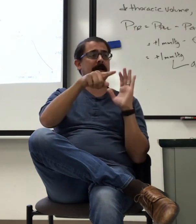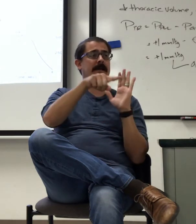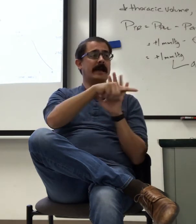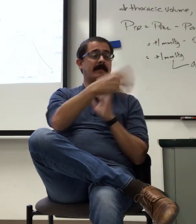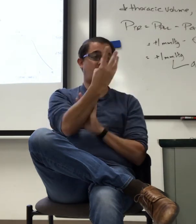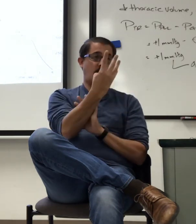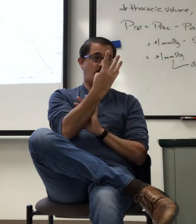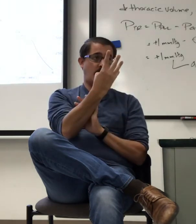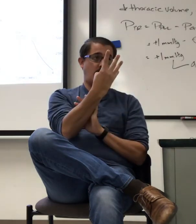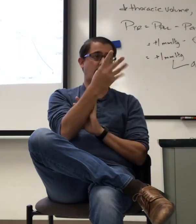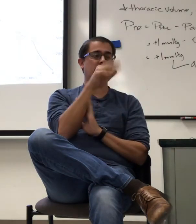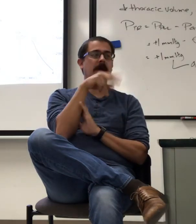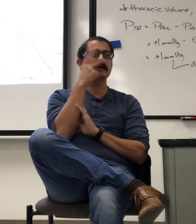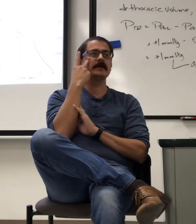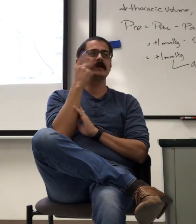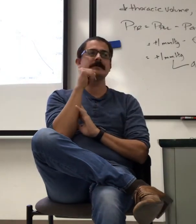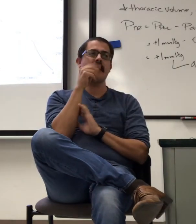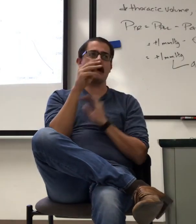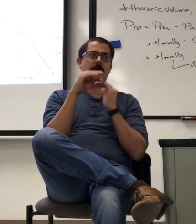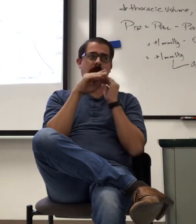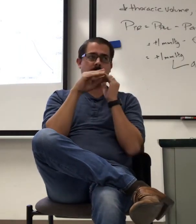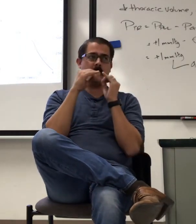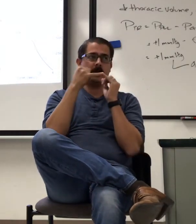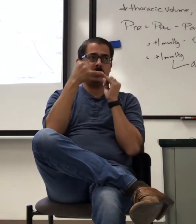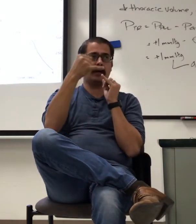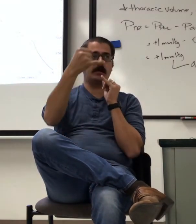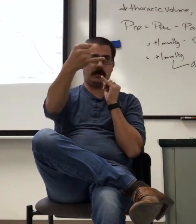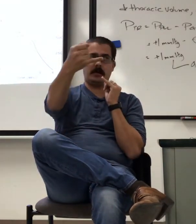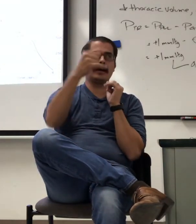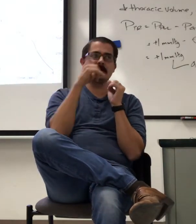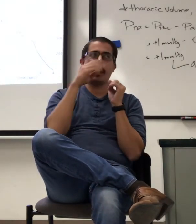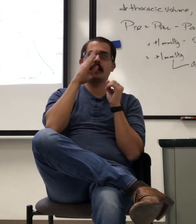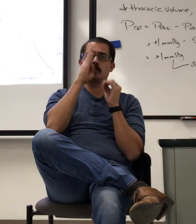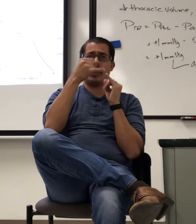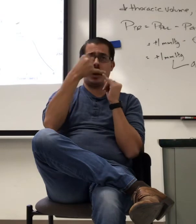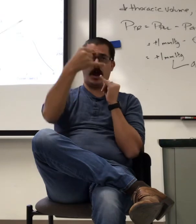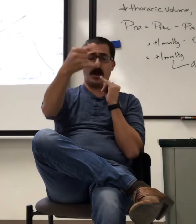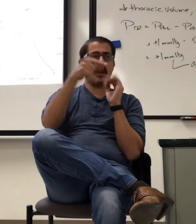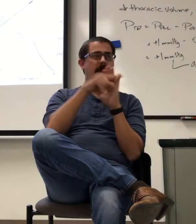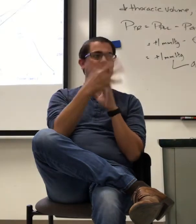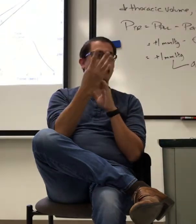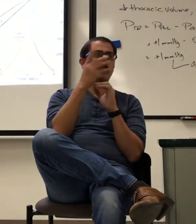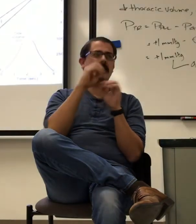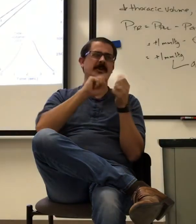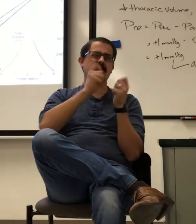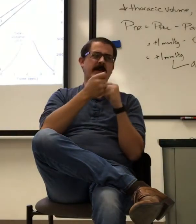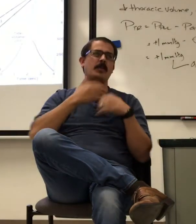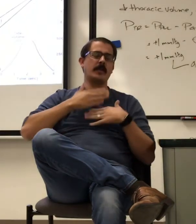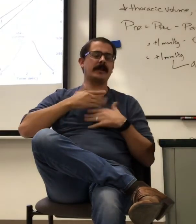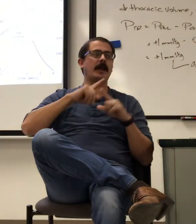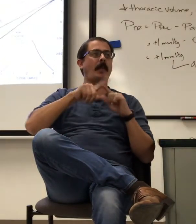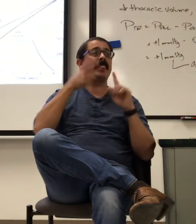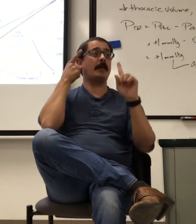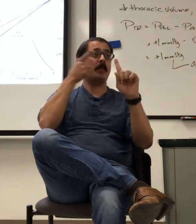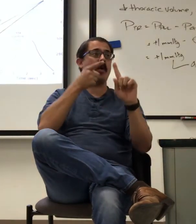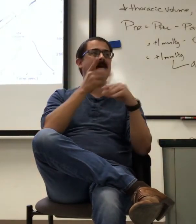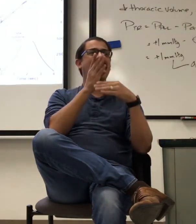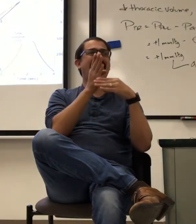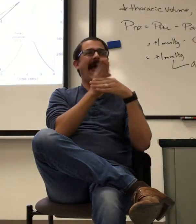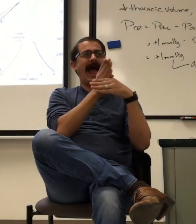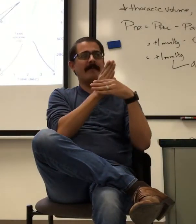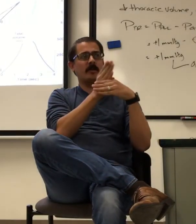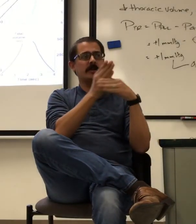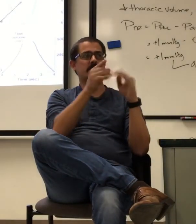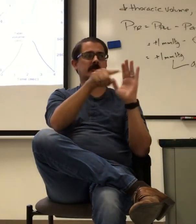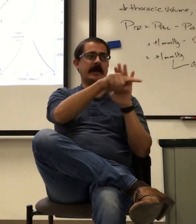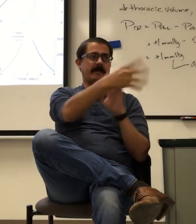-4. Now, you can see it's not a straight line, -4, but it does change with breathing. But the point is, on average, is